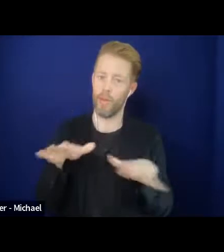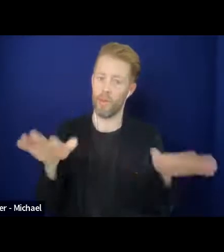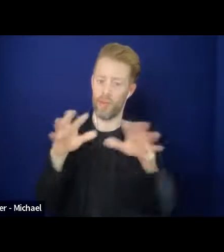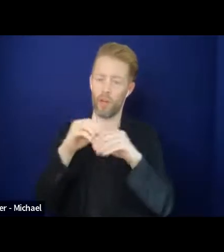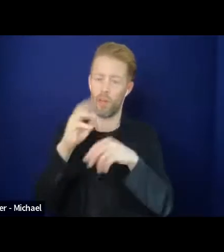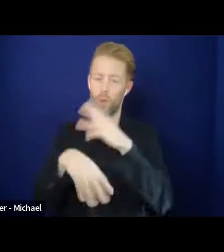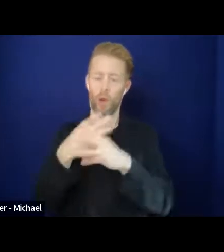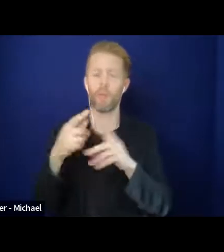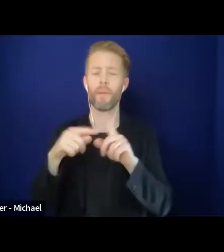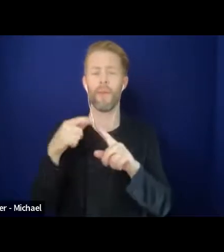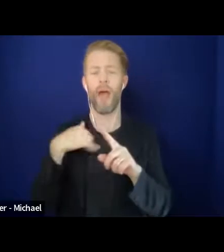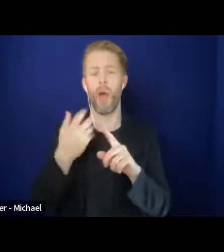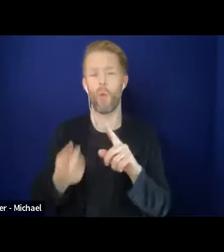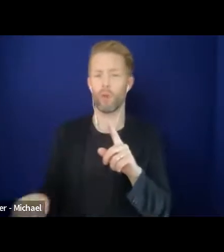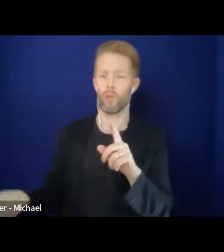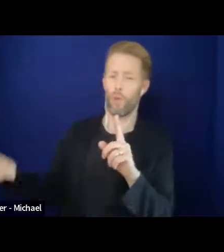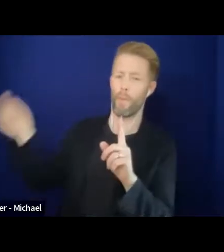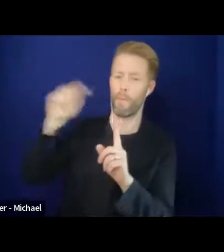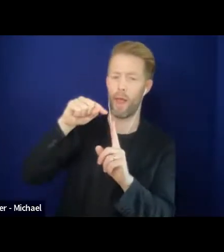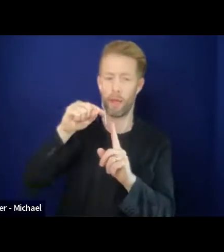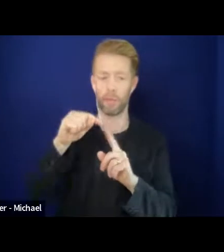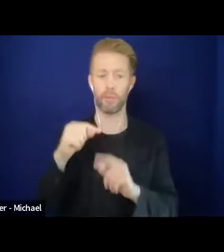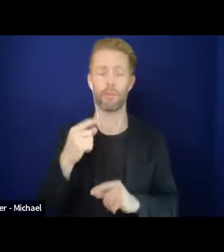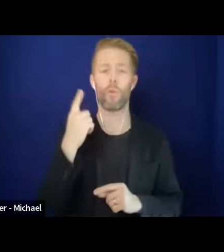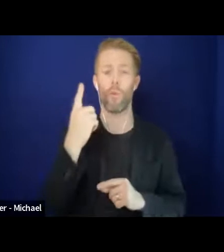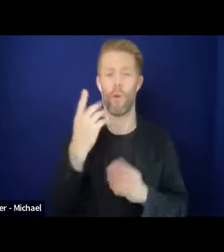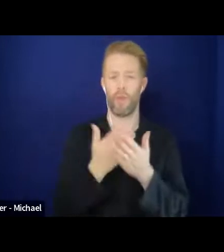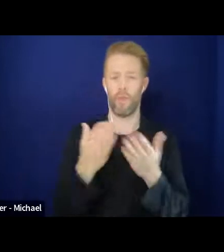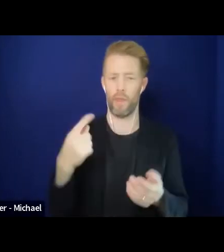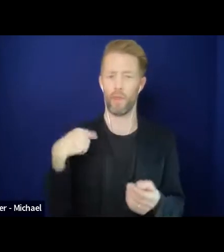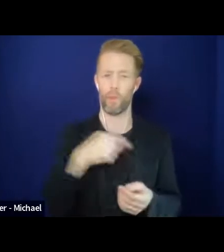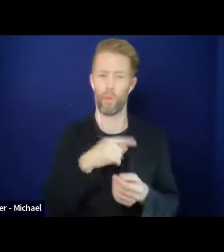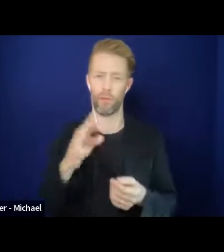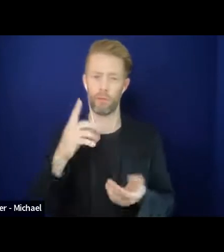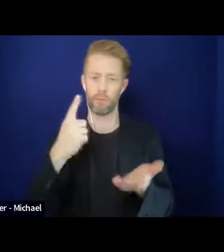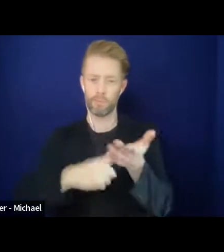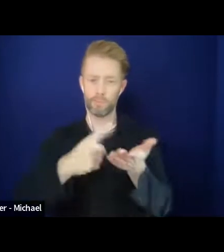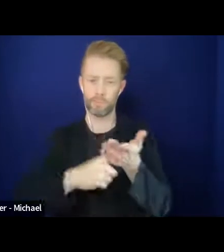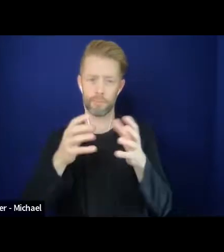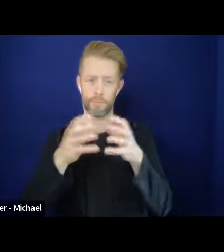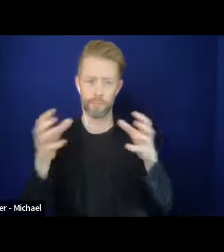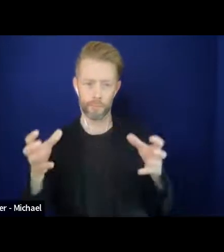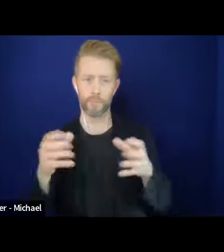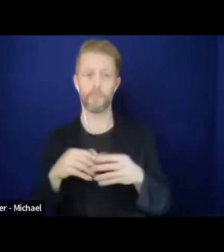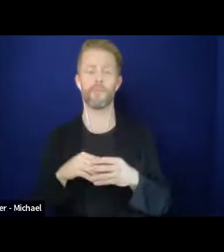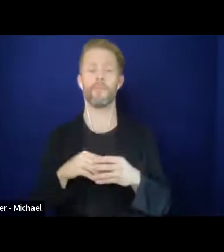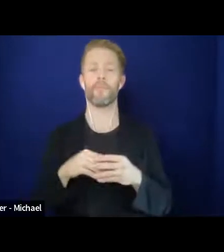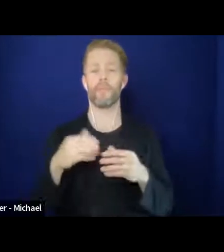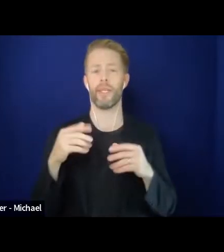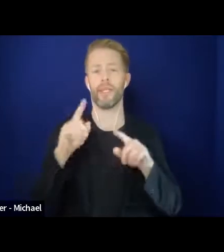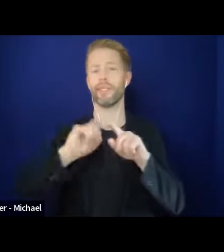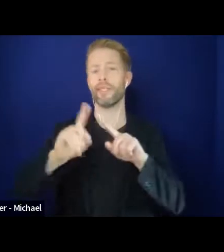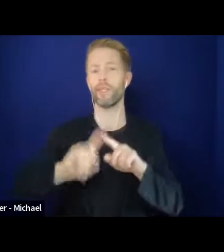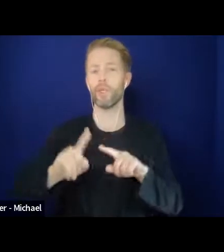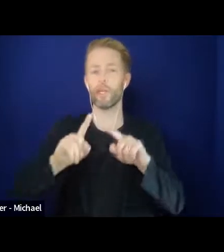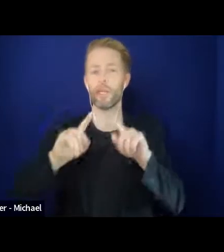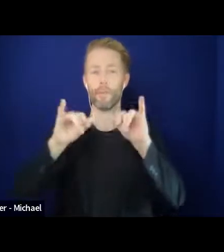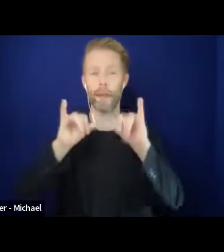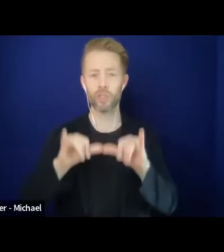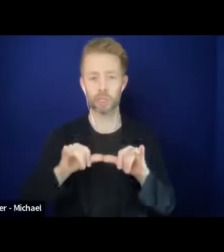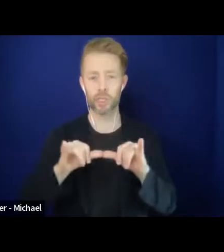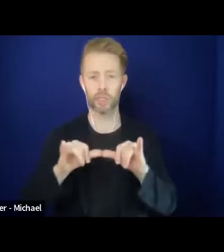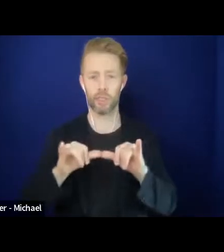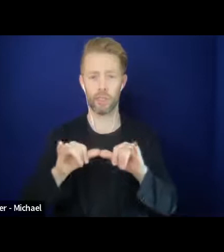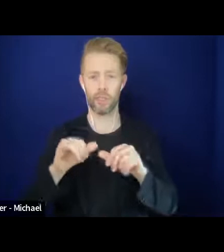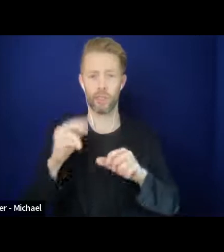back for a second. One of the things that we've talked about a lot today is all of the different metrics that get used to